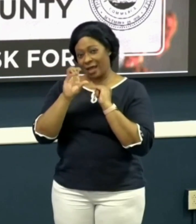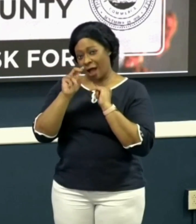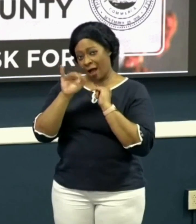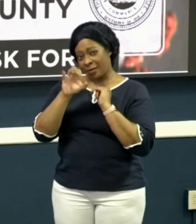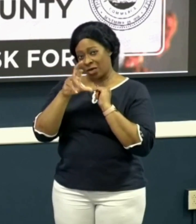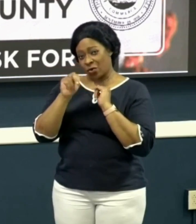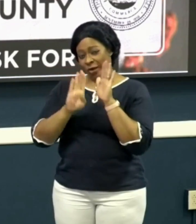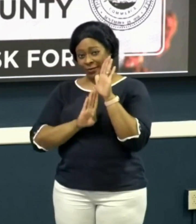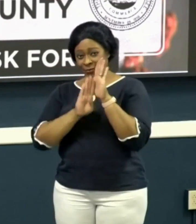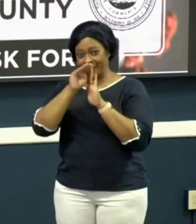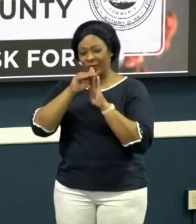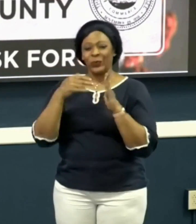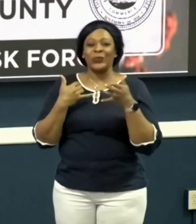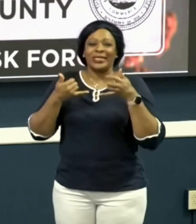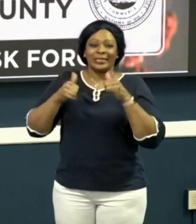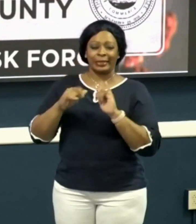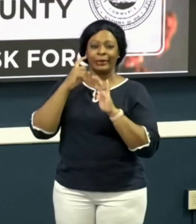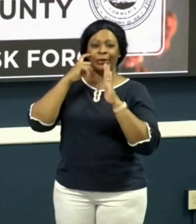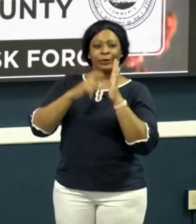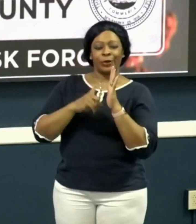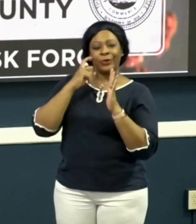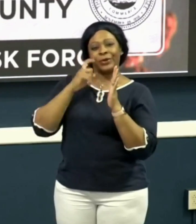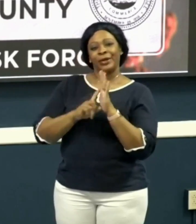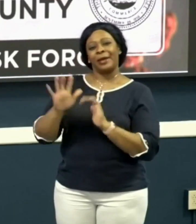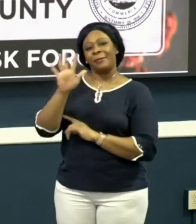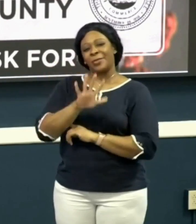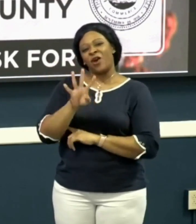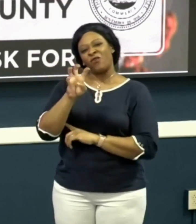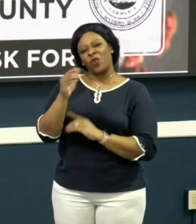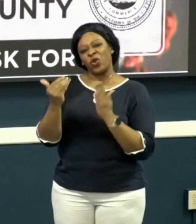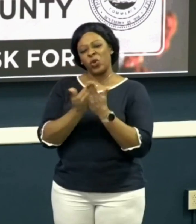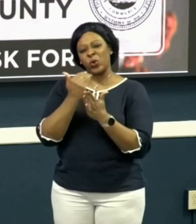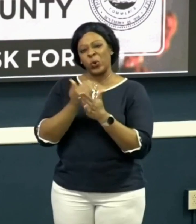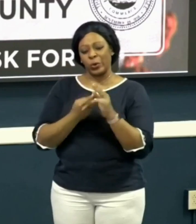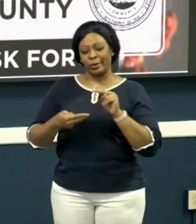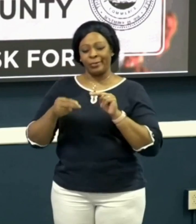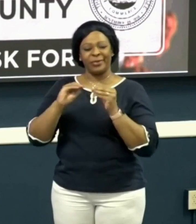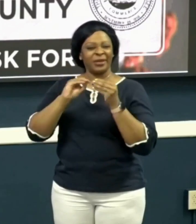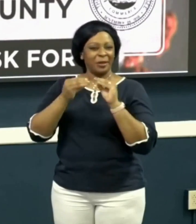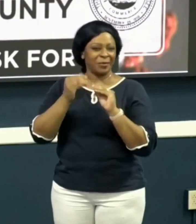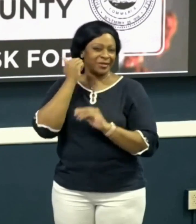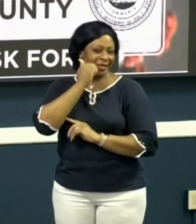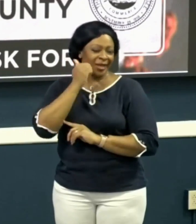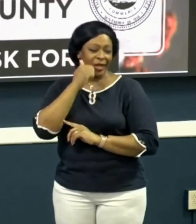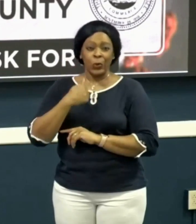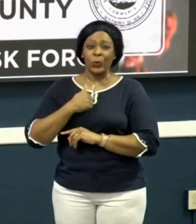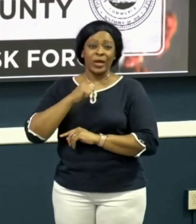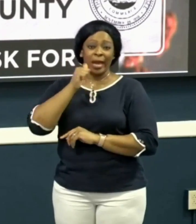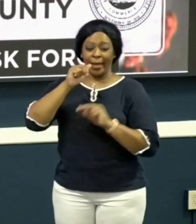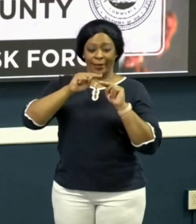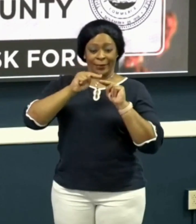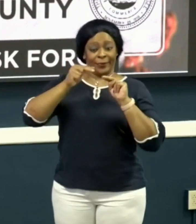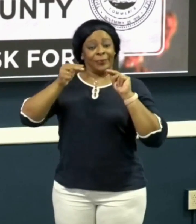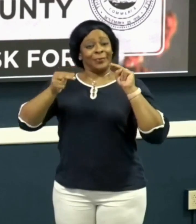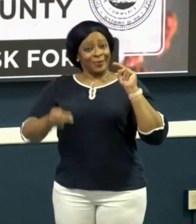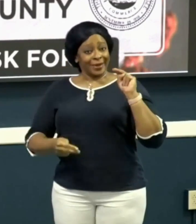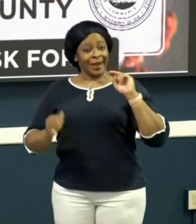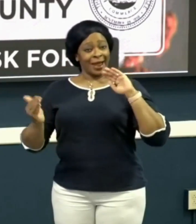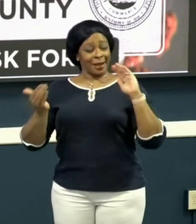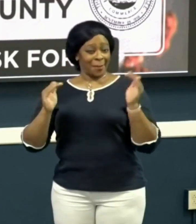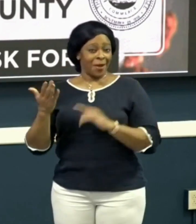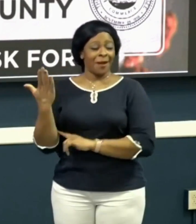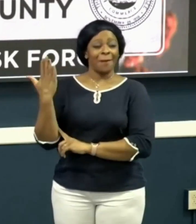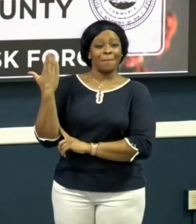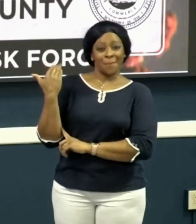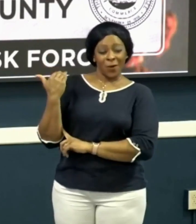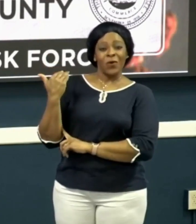spike, just because we still are seeing about 400 new cases a day. So we're still not as low as we have been when